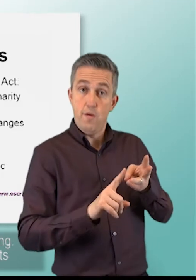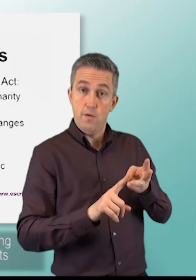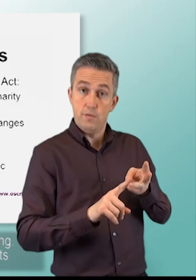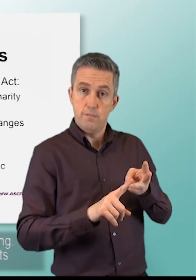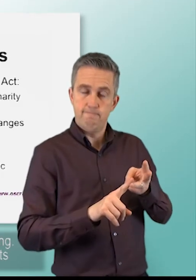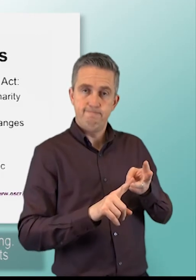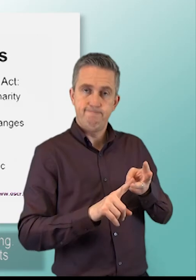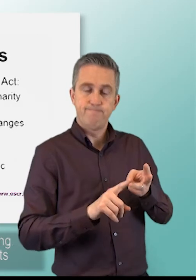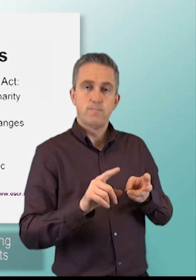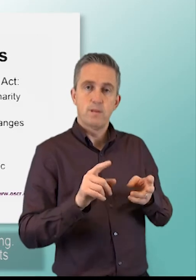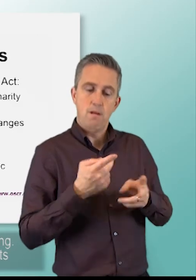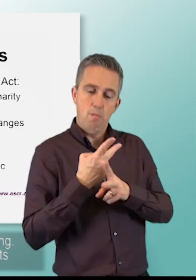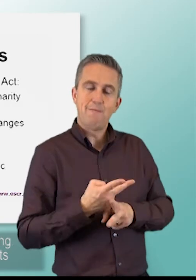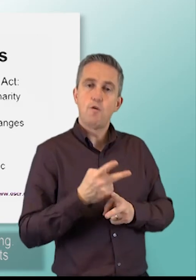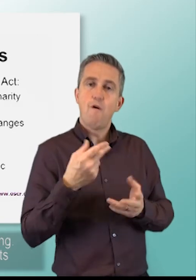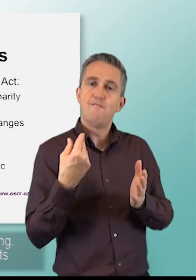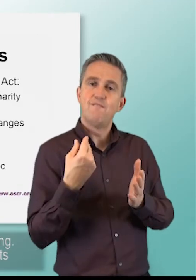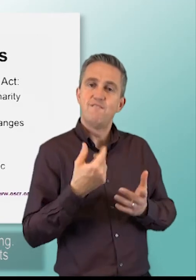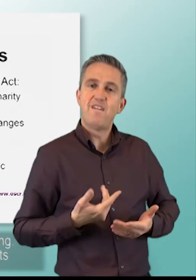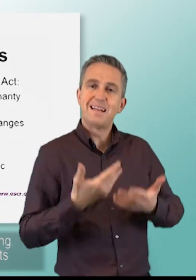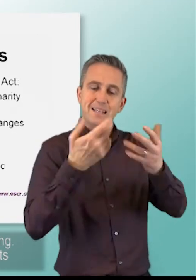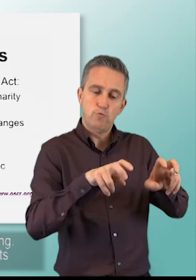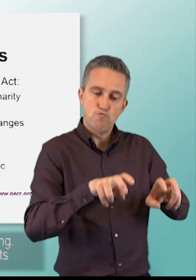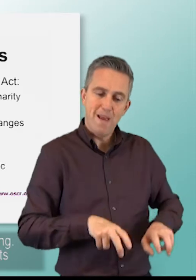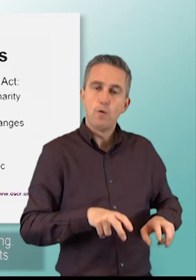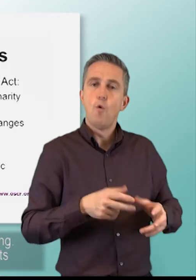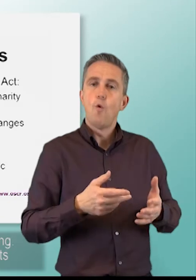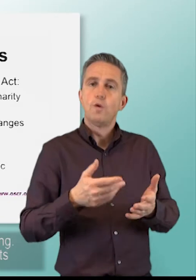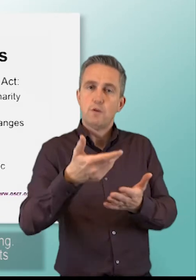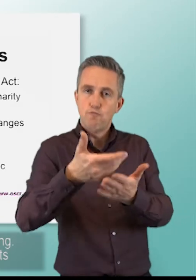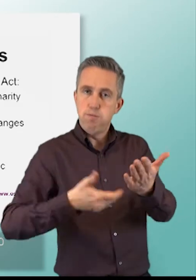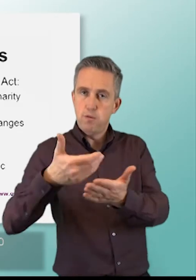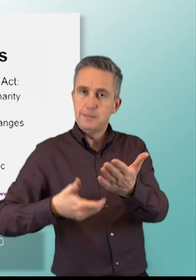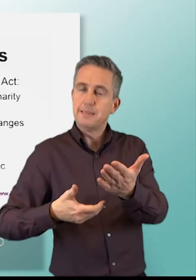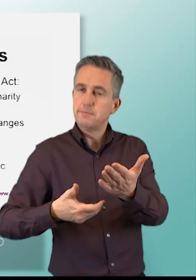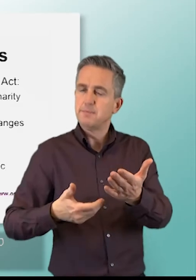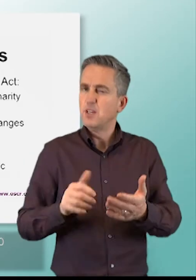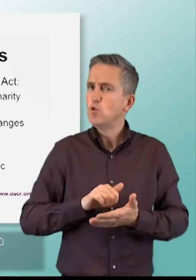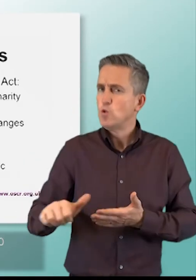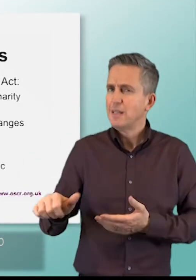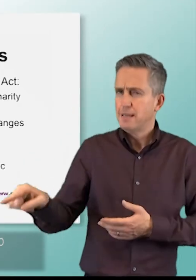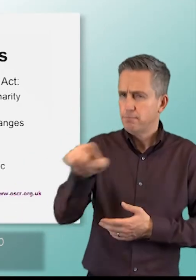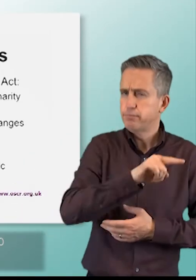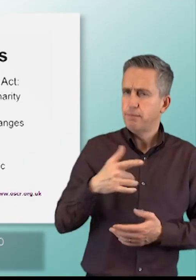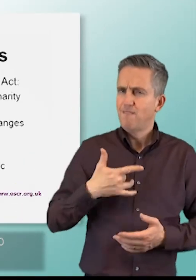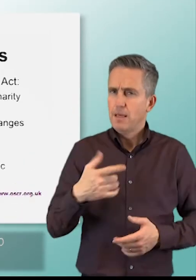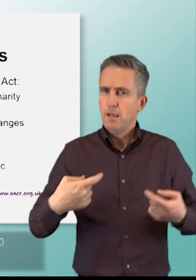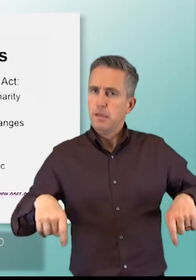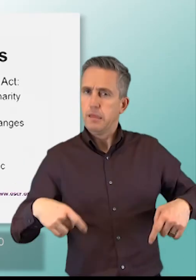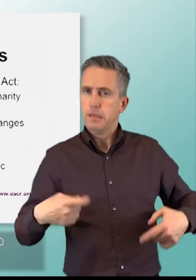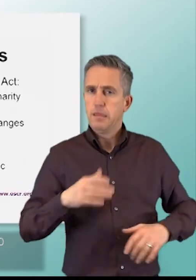The third one's about financial records and reporting, the bit that everyone, I would say, traditionally gets kind of frightened of. Now,